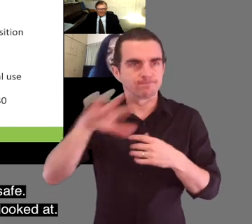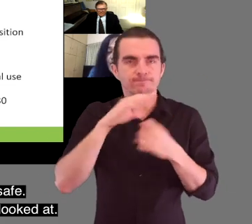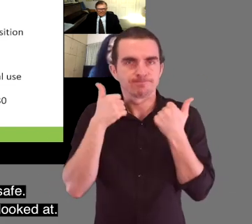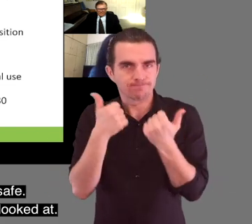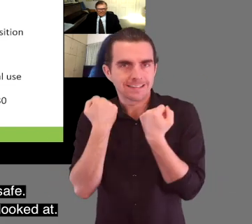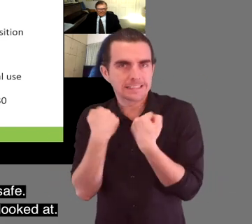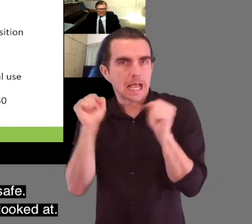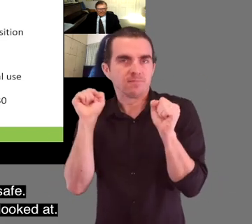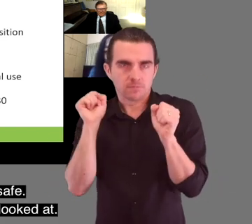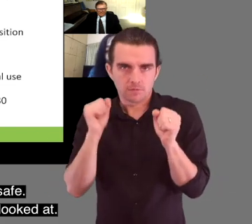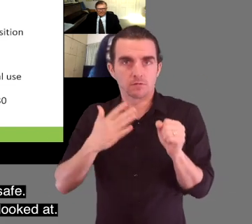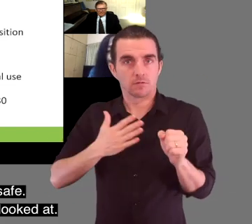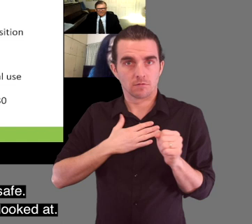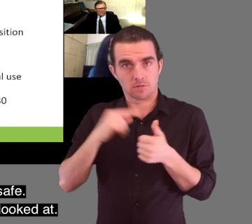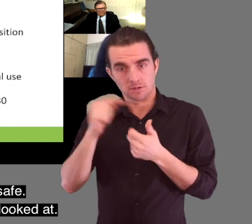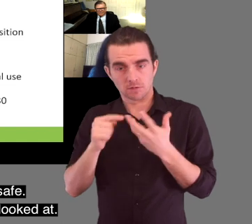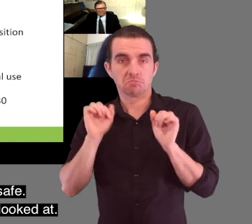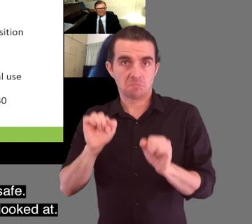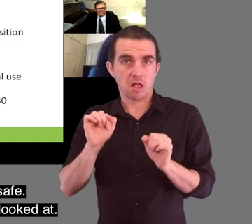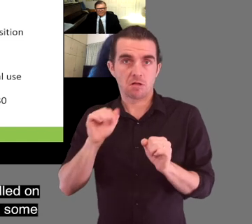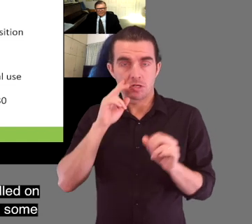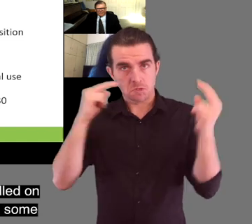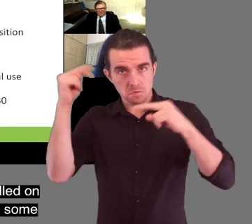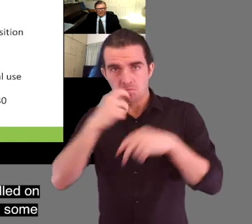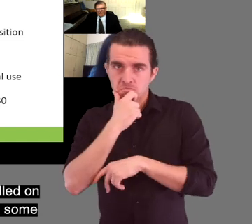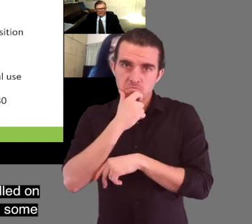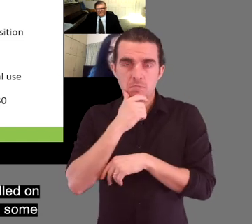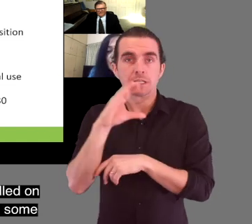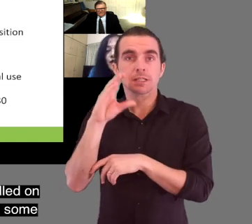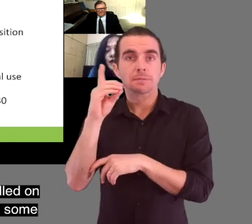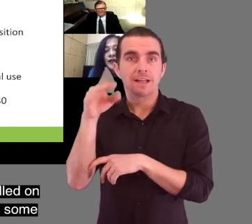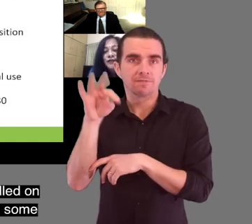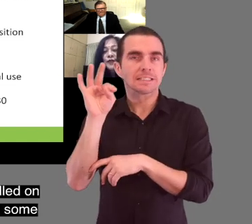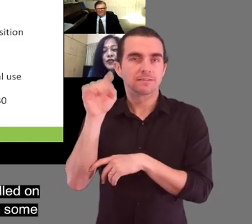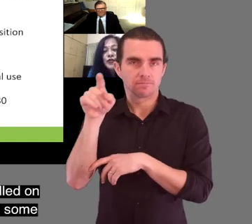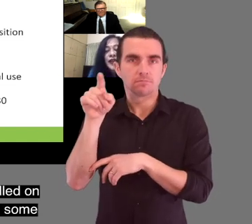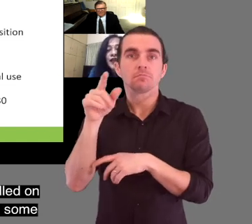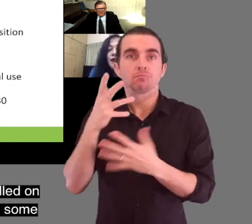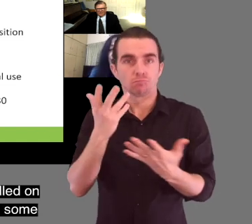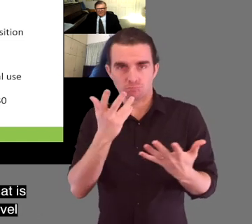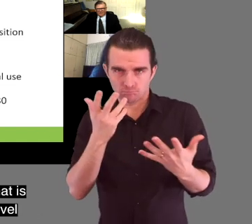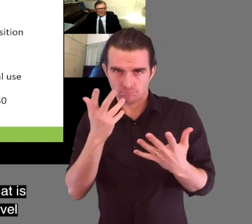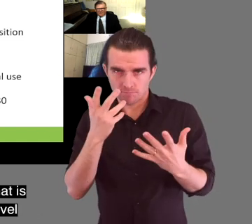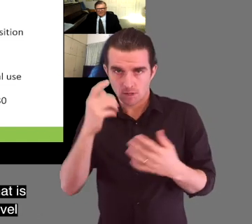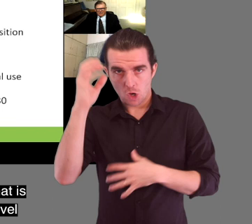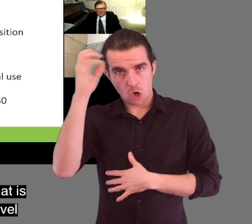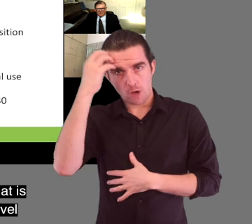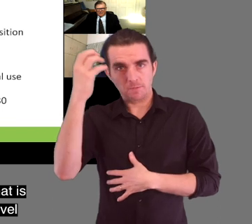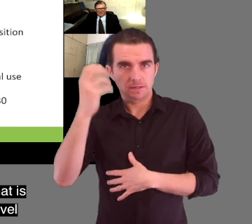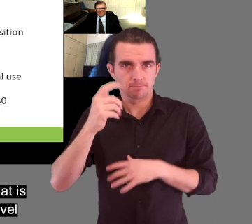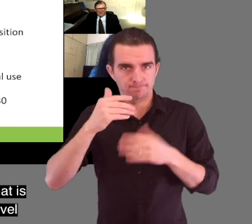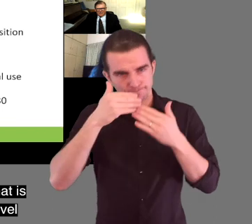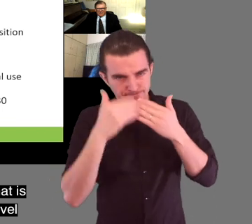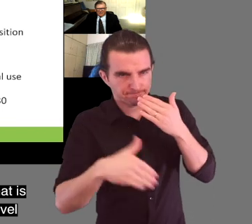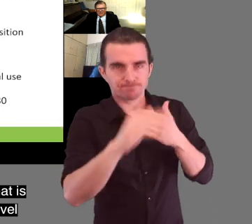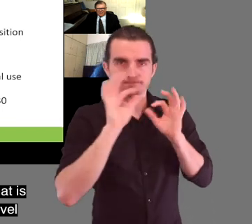safe, our needs can also be looked into. So the CDPF has called on governments to take some long-term steps. That